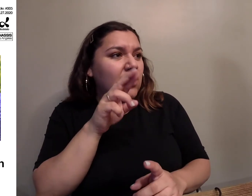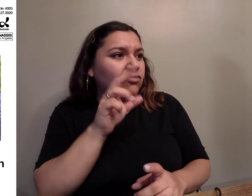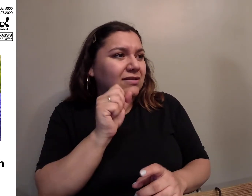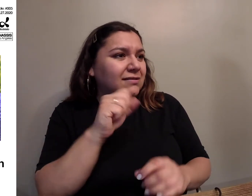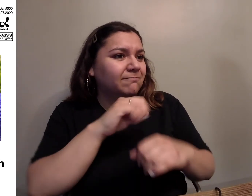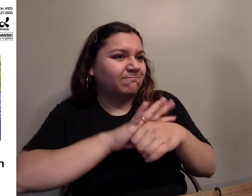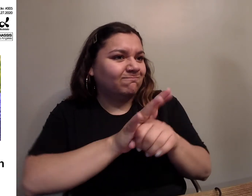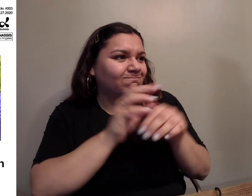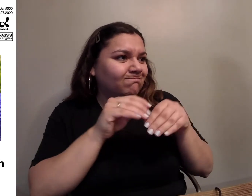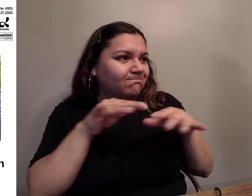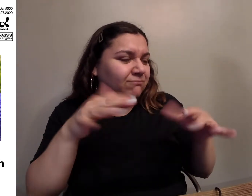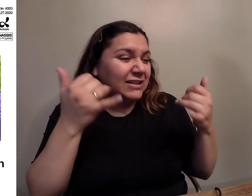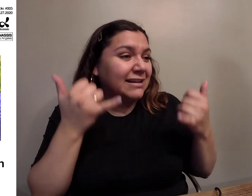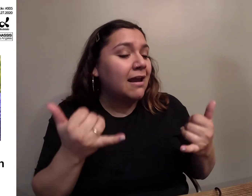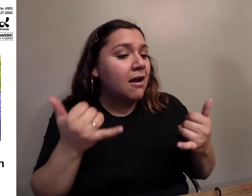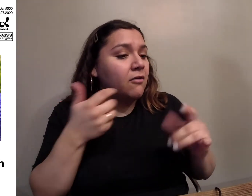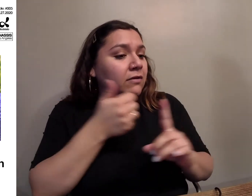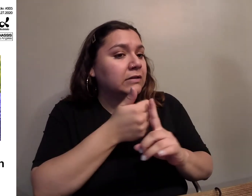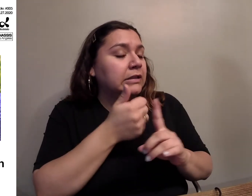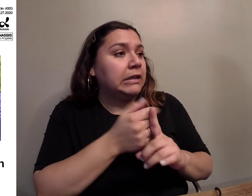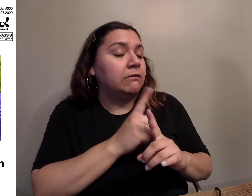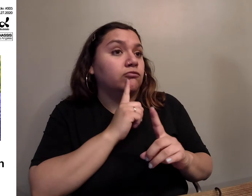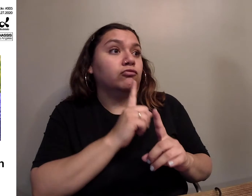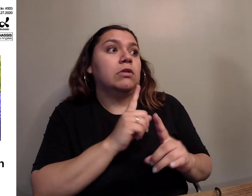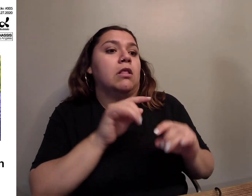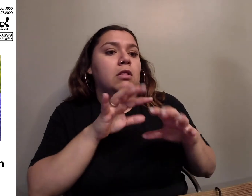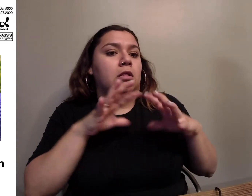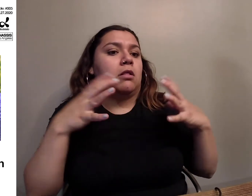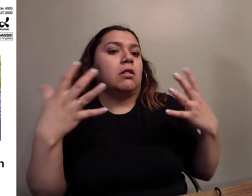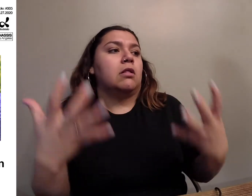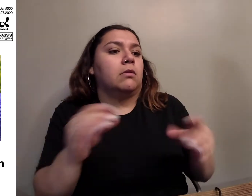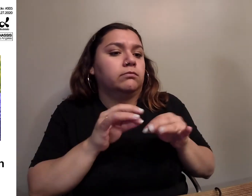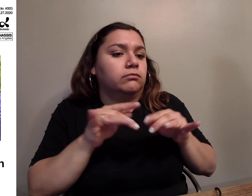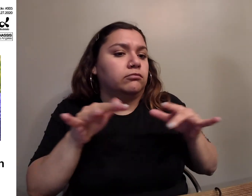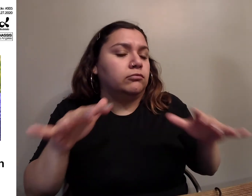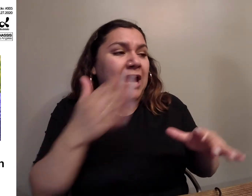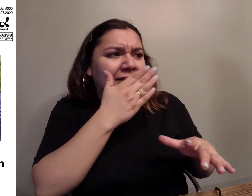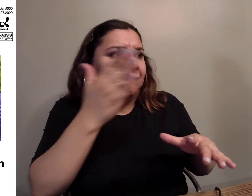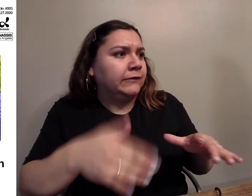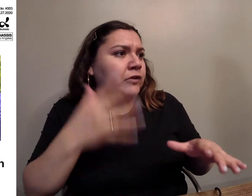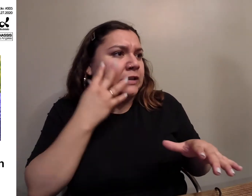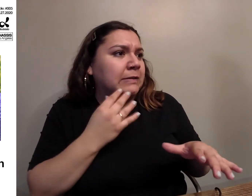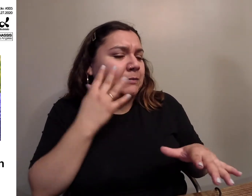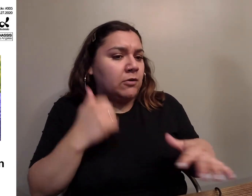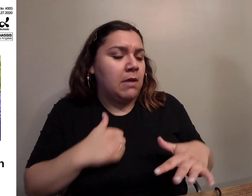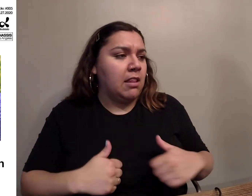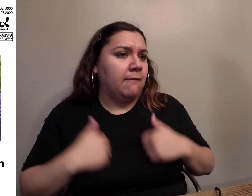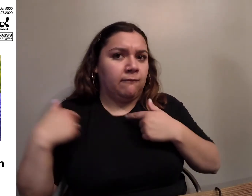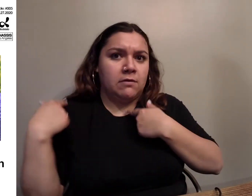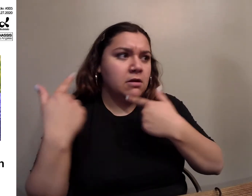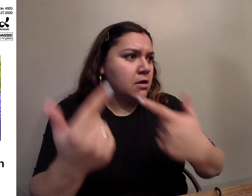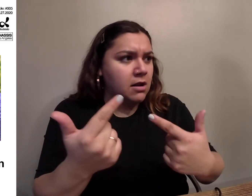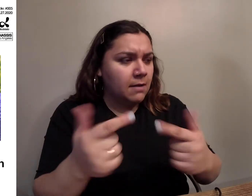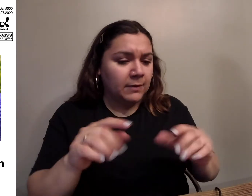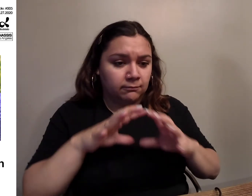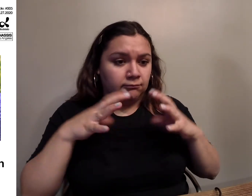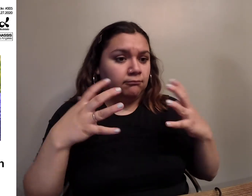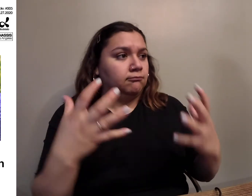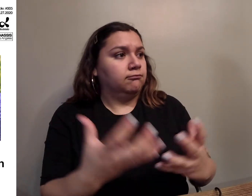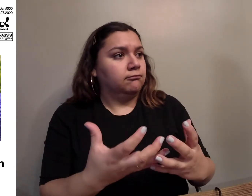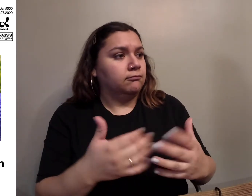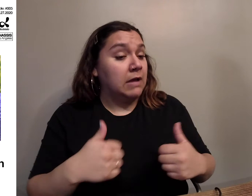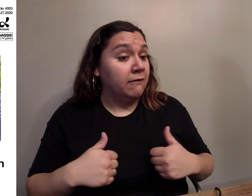is now really global. And I've never lived anything in my lifetime that has been global. I've